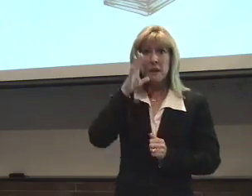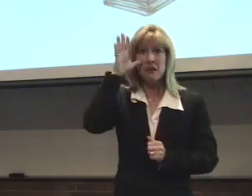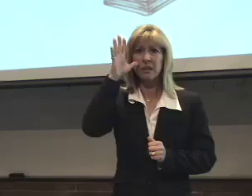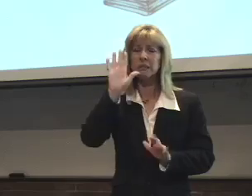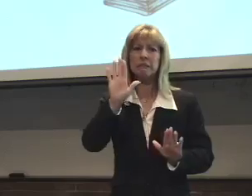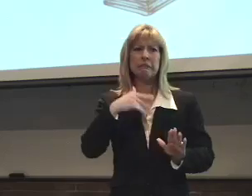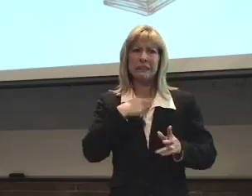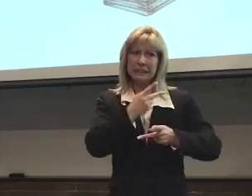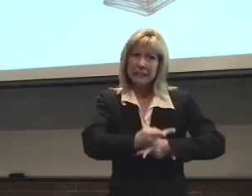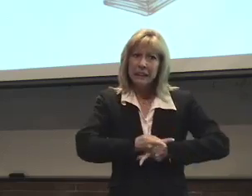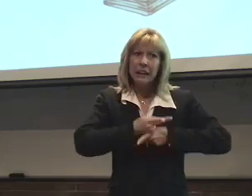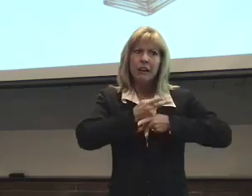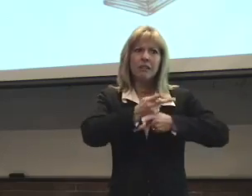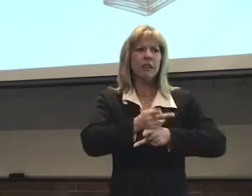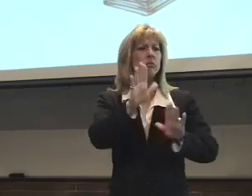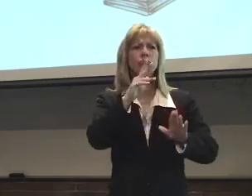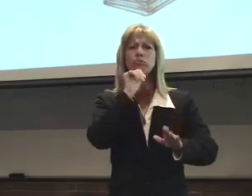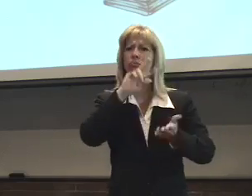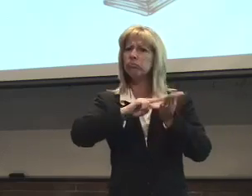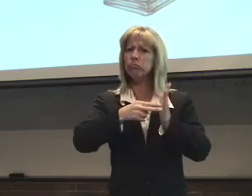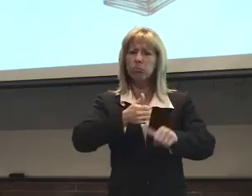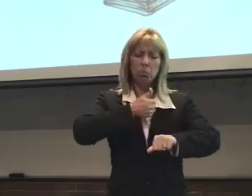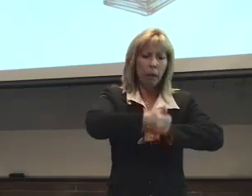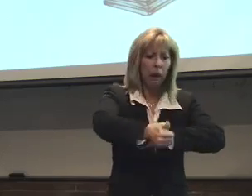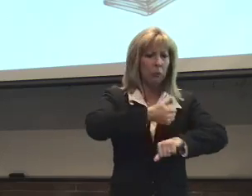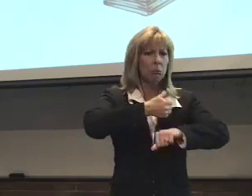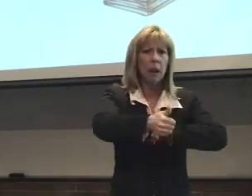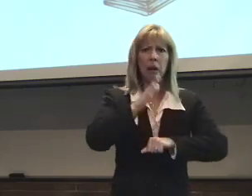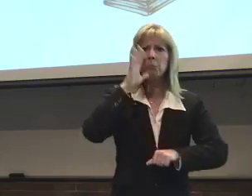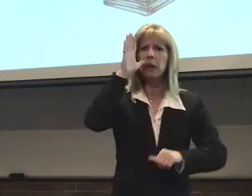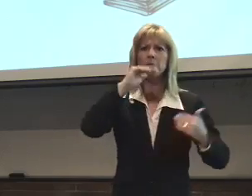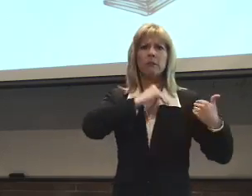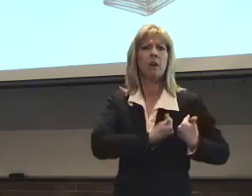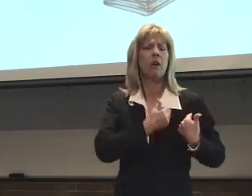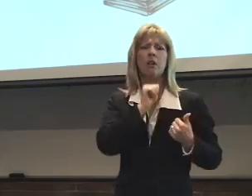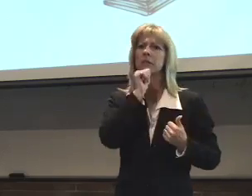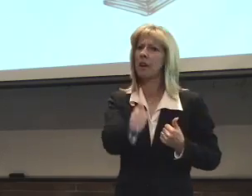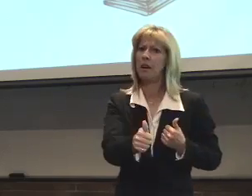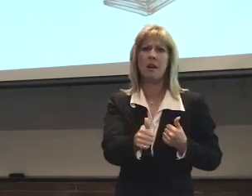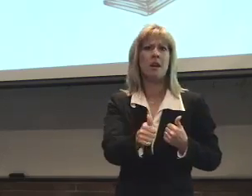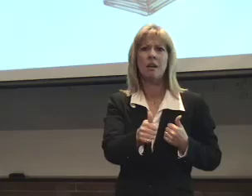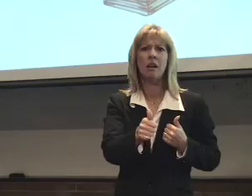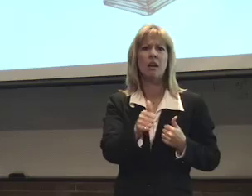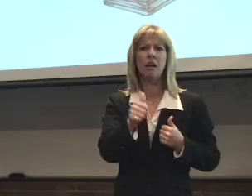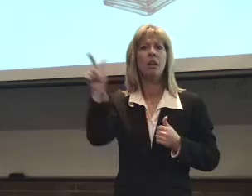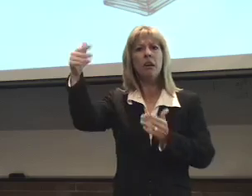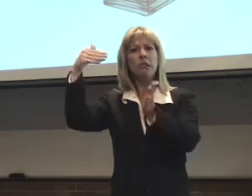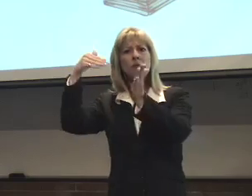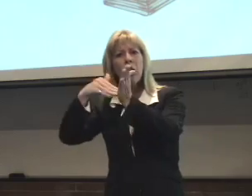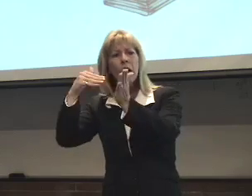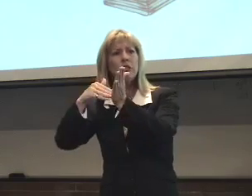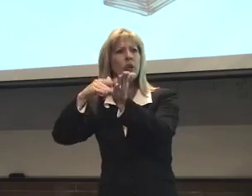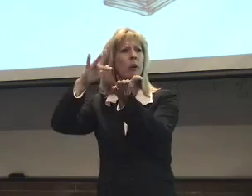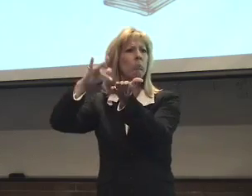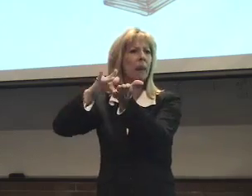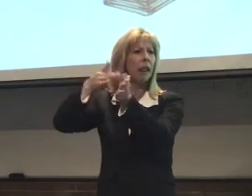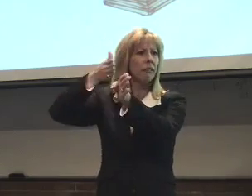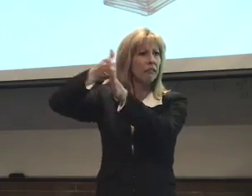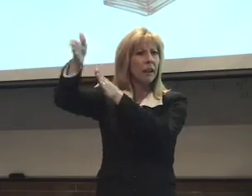I know what the medical people tell them. I know the different advice they get from lots of people. I know trying to